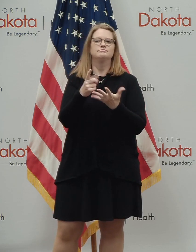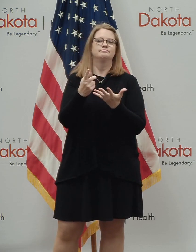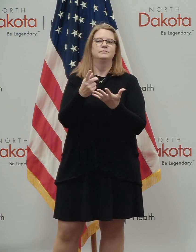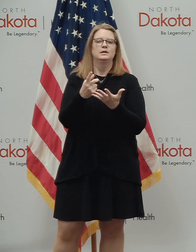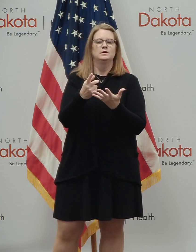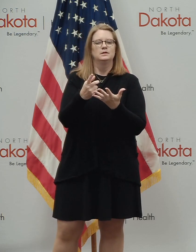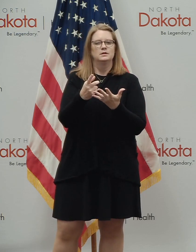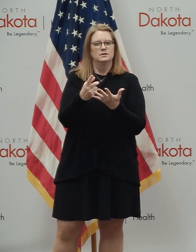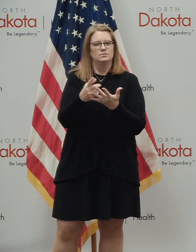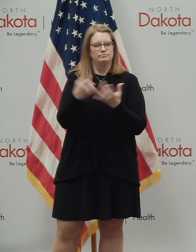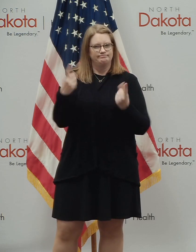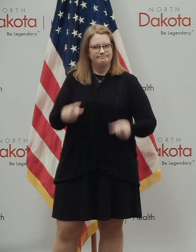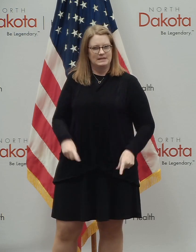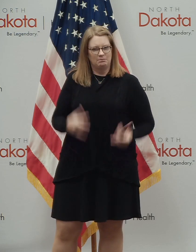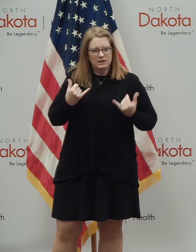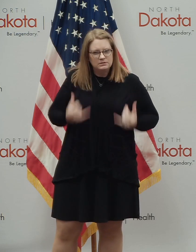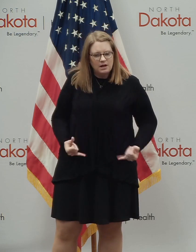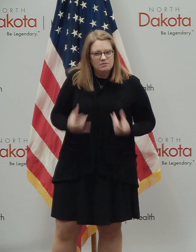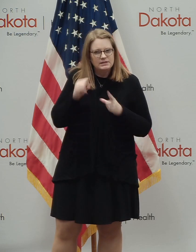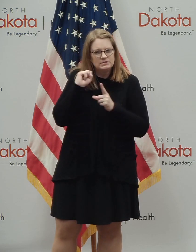sort of where we find ourselves right now.